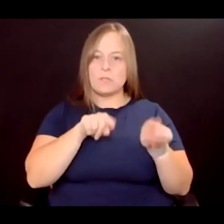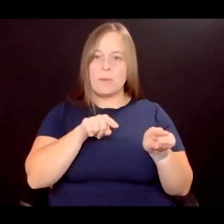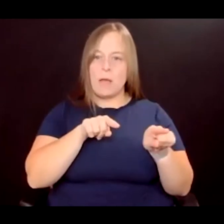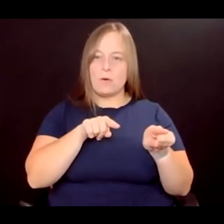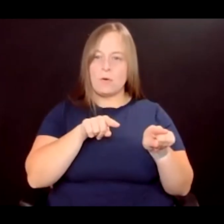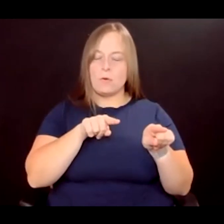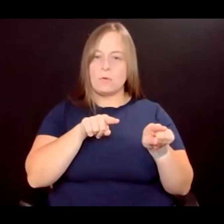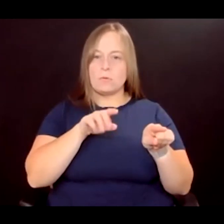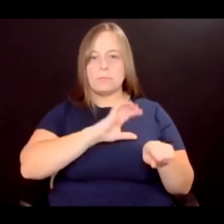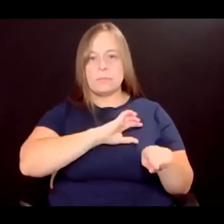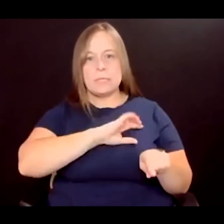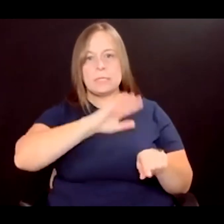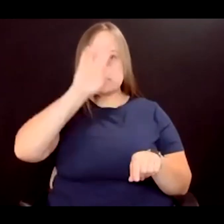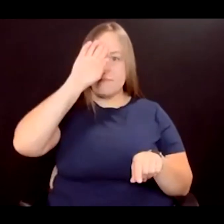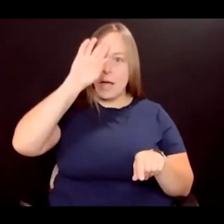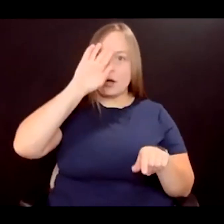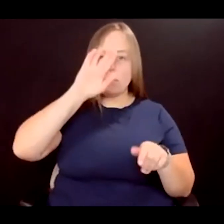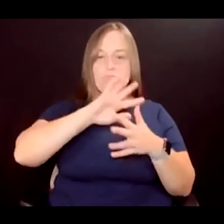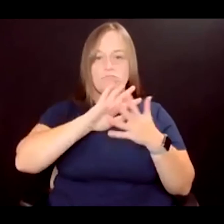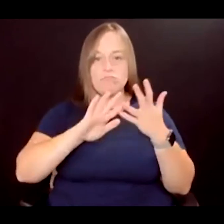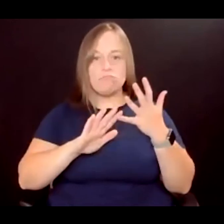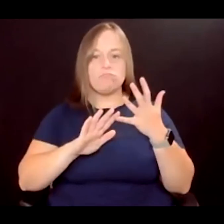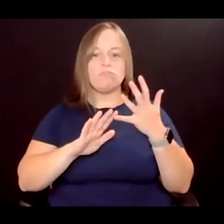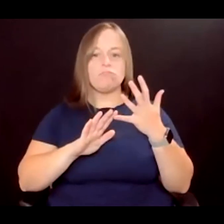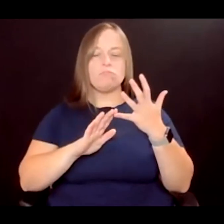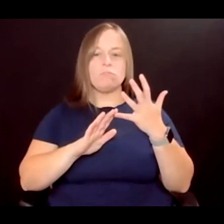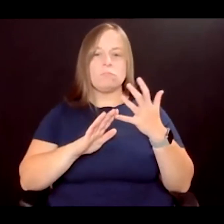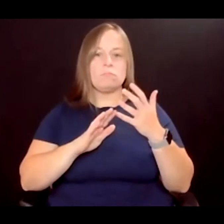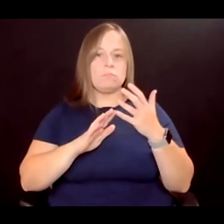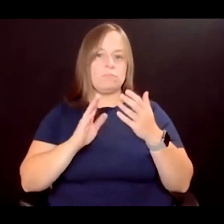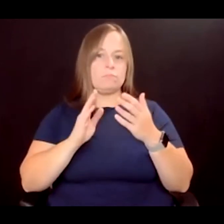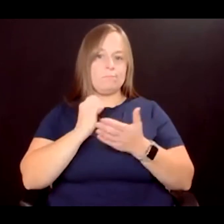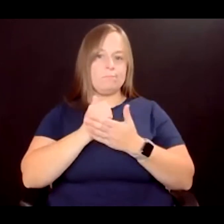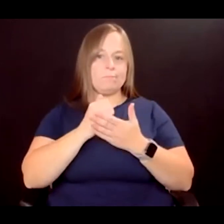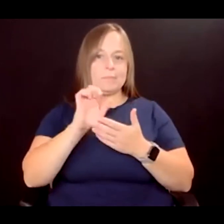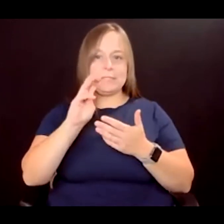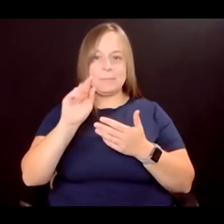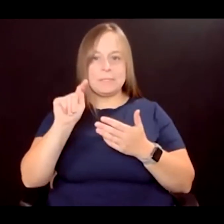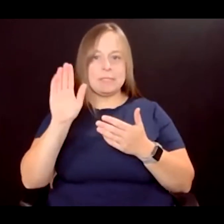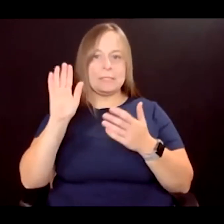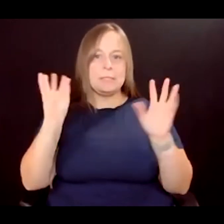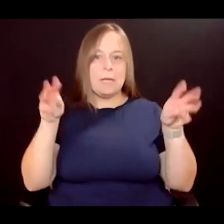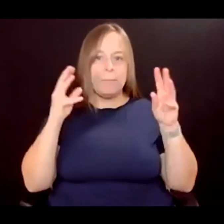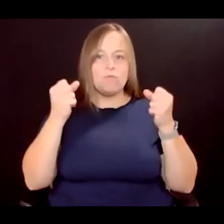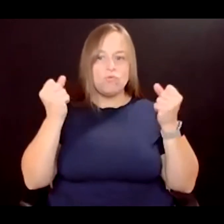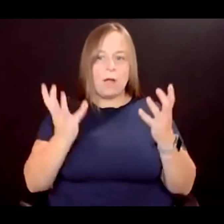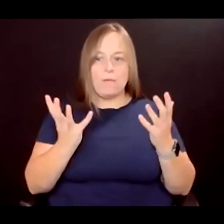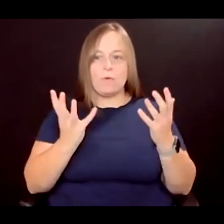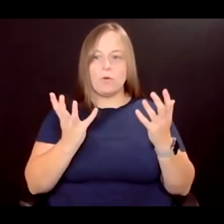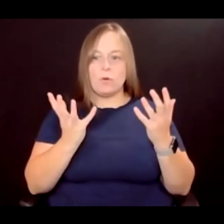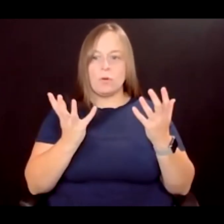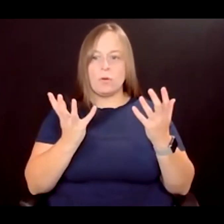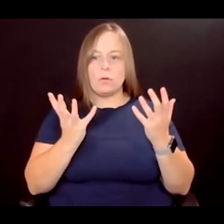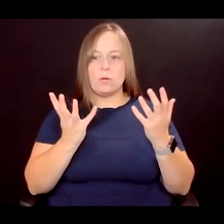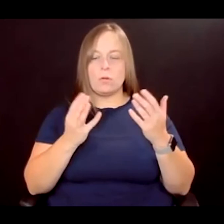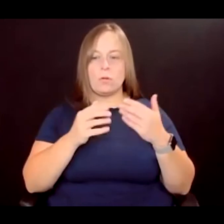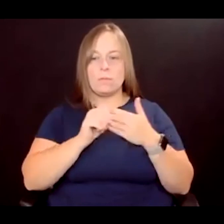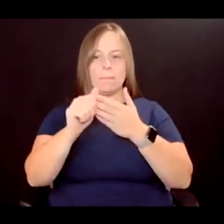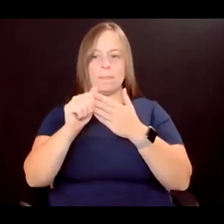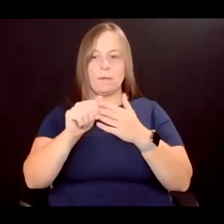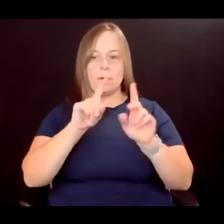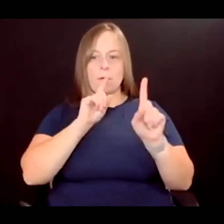The rest of it is not accessible, handicap accessible. Well, the restrooms you can get in, but the rest of our business